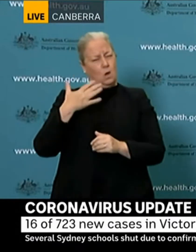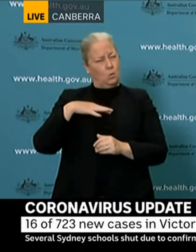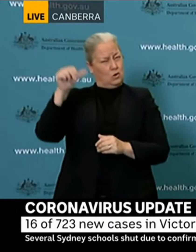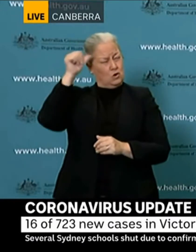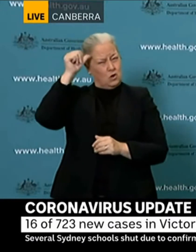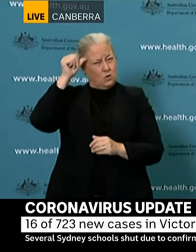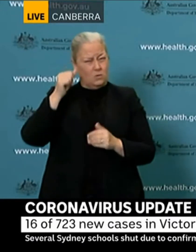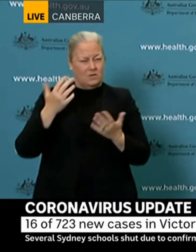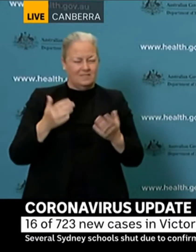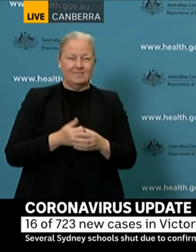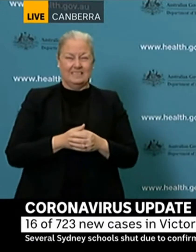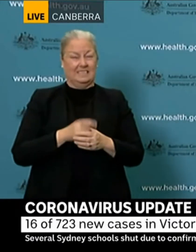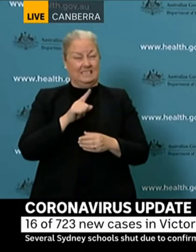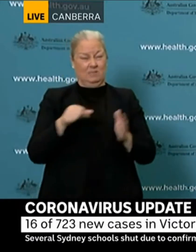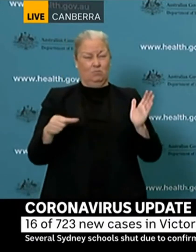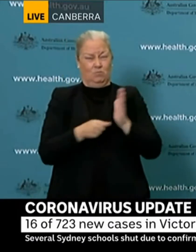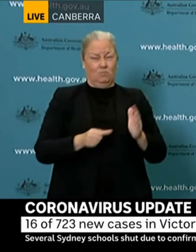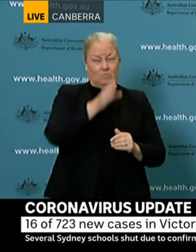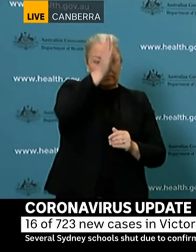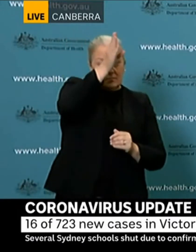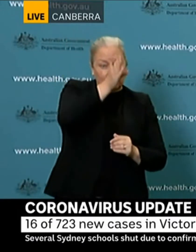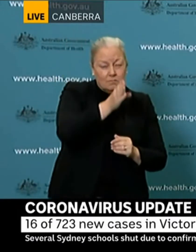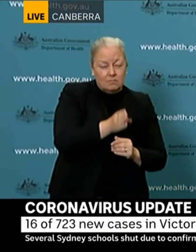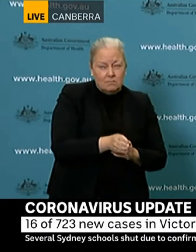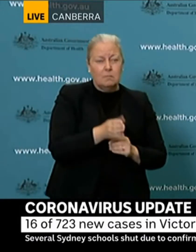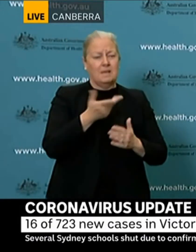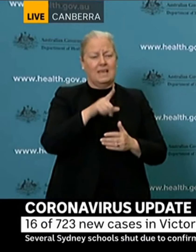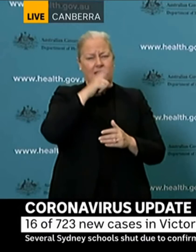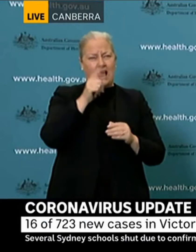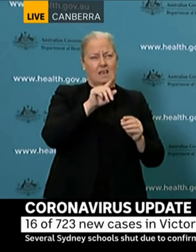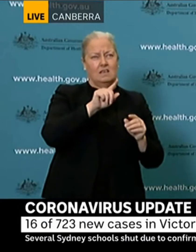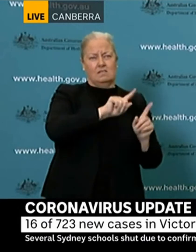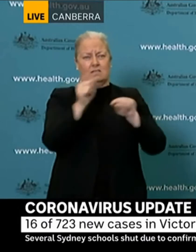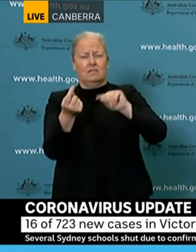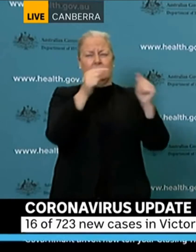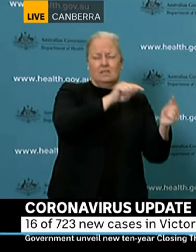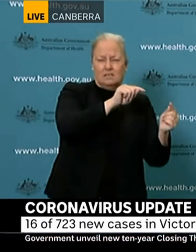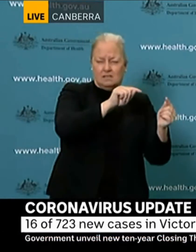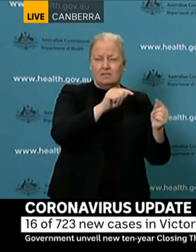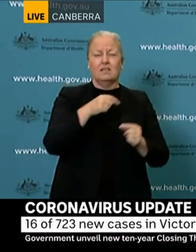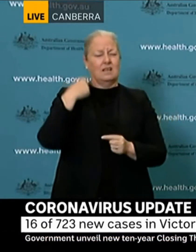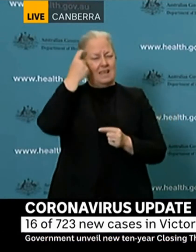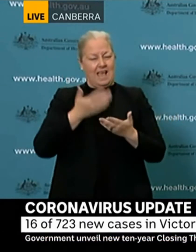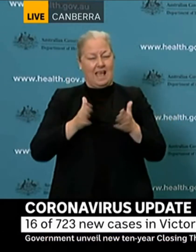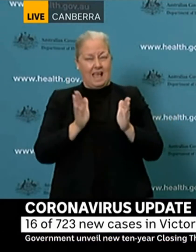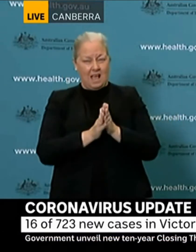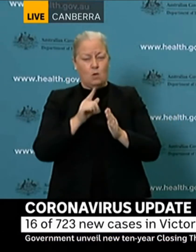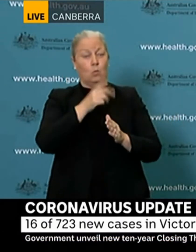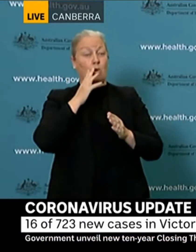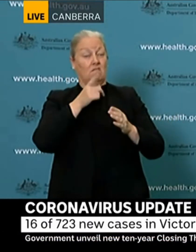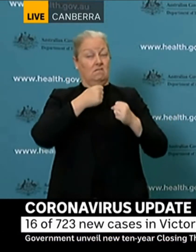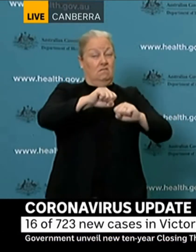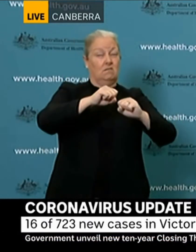not really the hard border closures and restricting that movement, then what separates the state from containing the virus compared to those